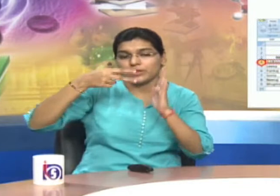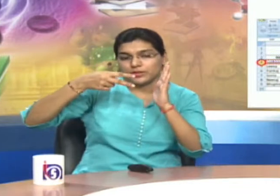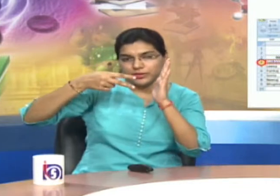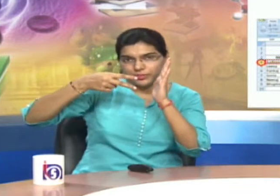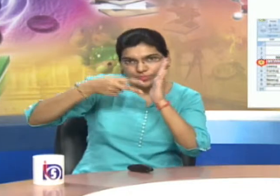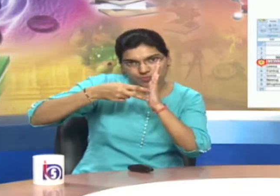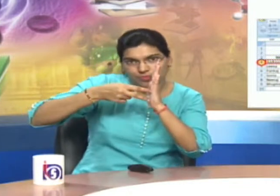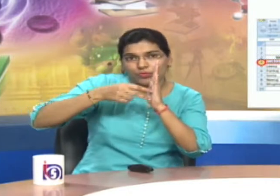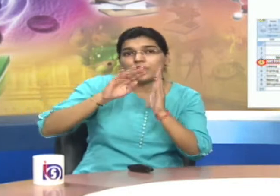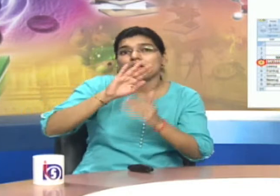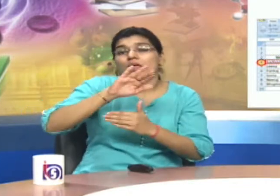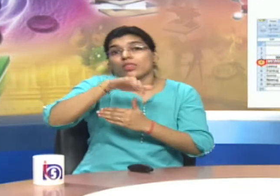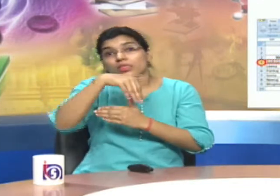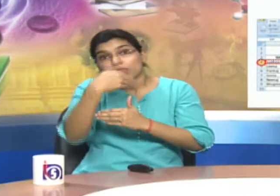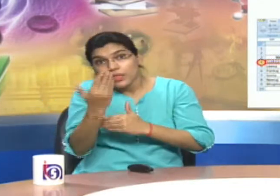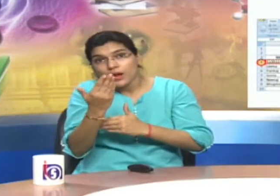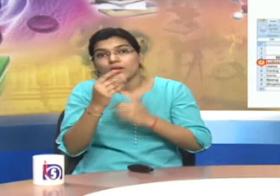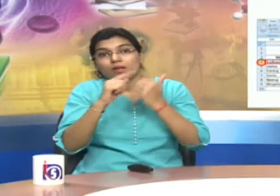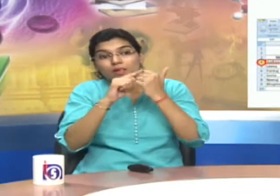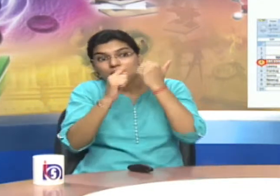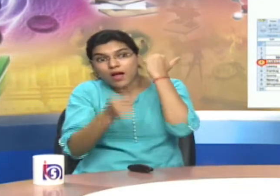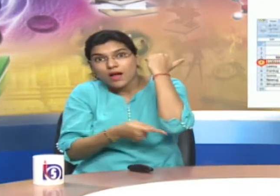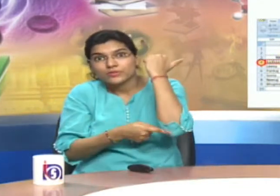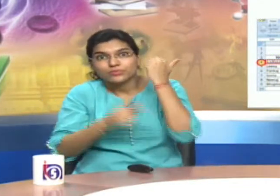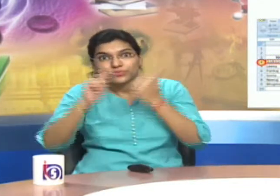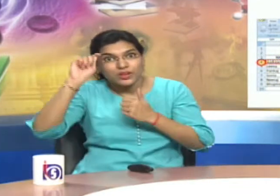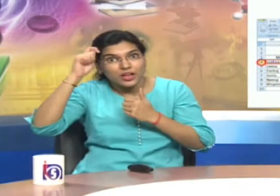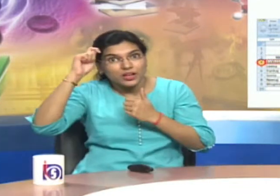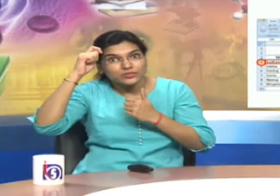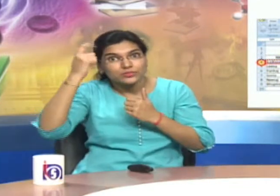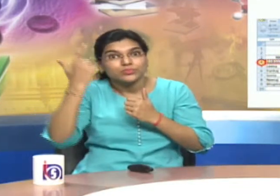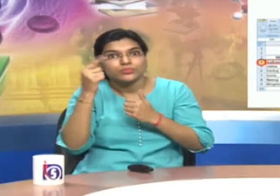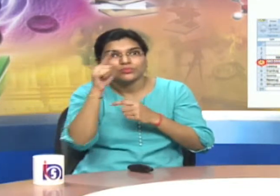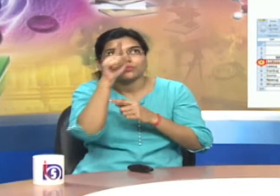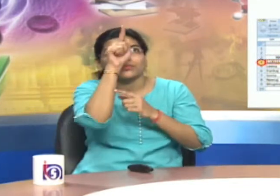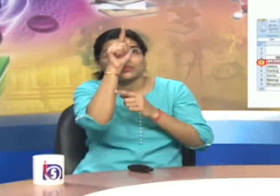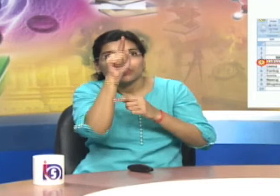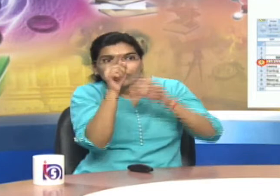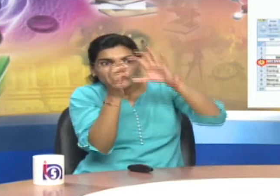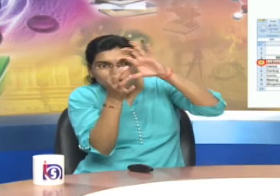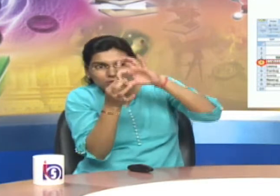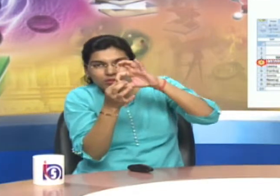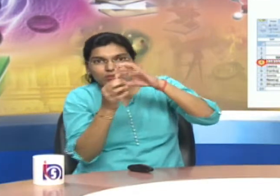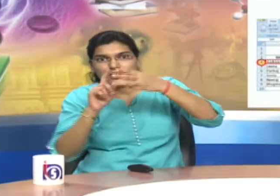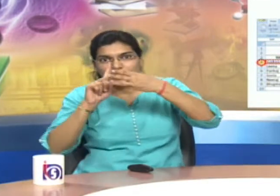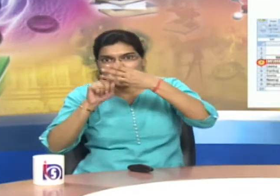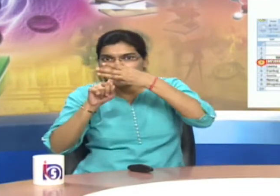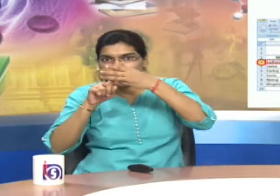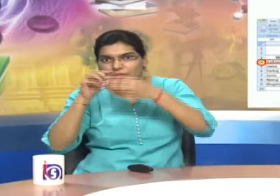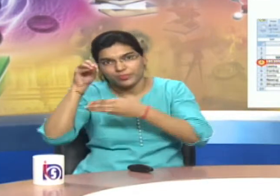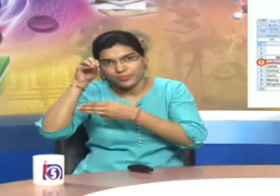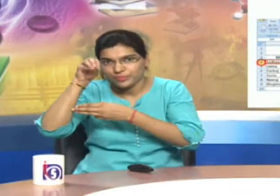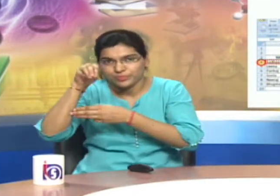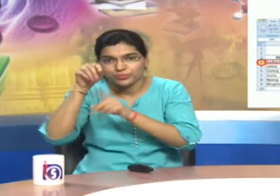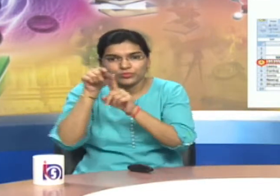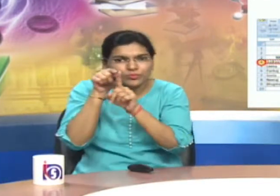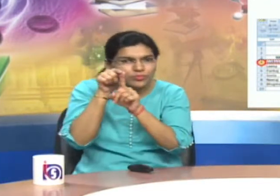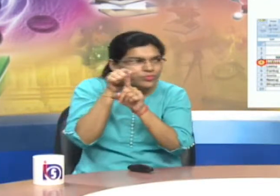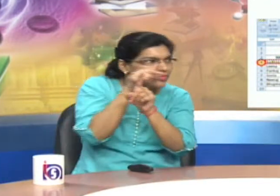screen, it is from B4 till, you have to just see